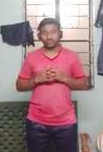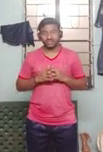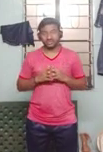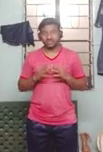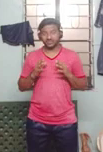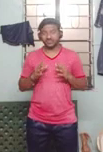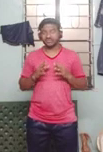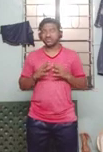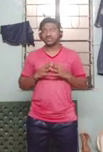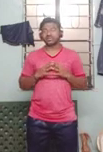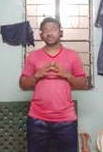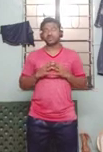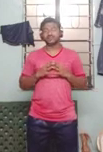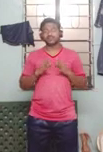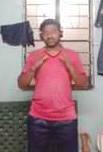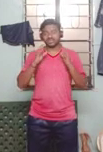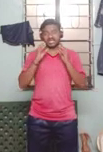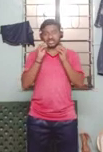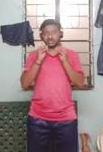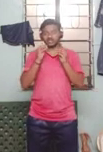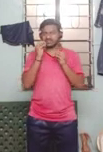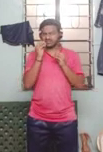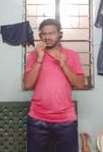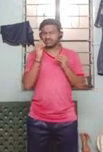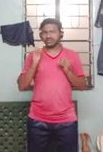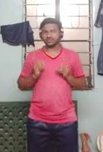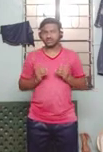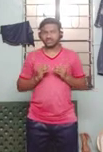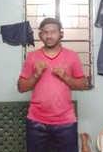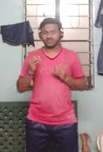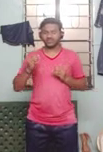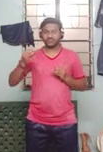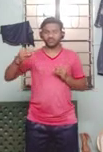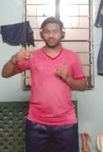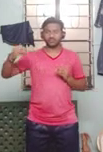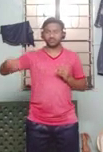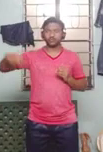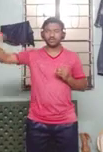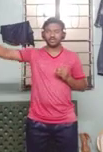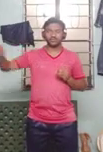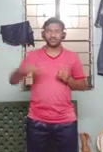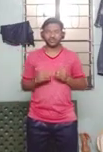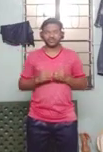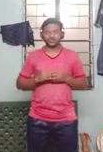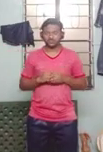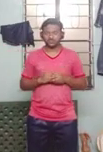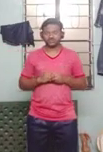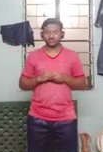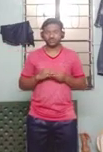object. It means first I'll explain a simple concept before going in front of your